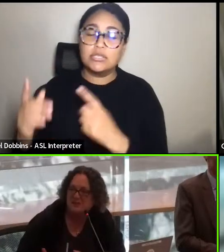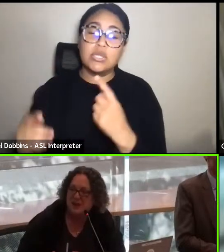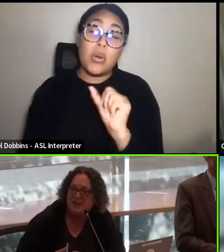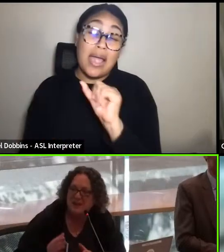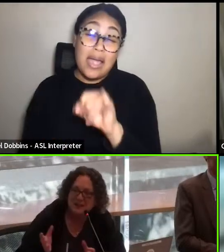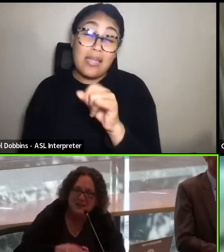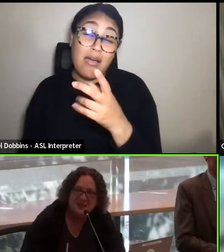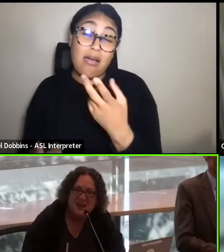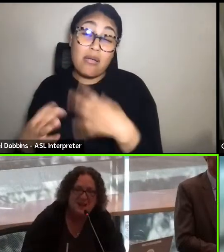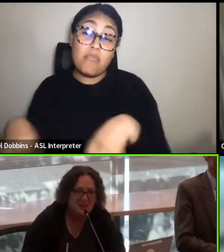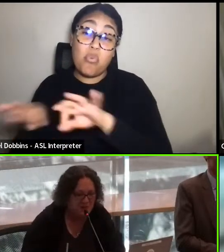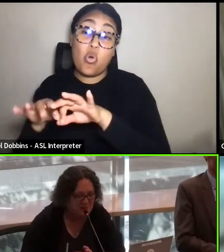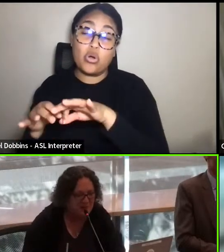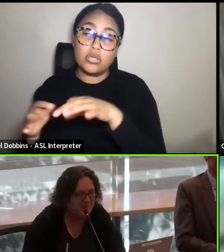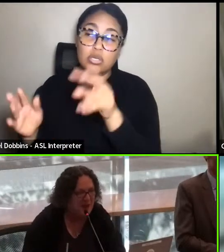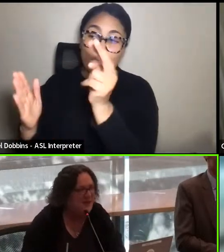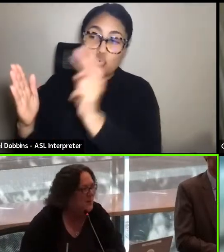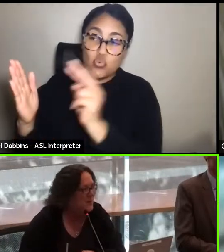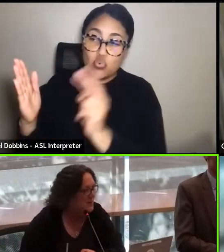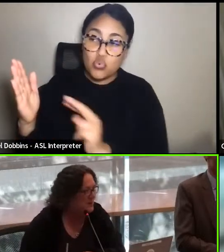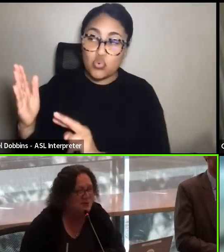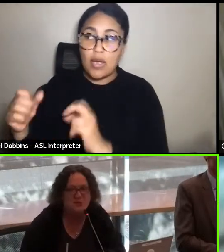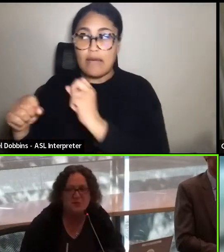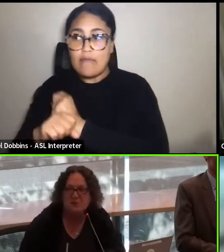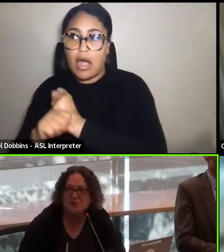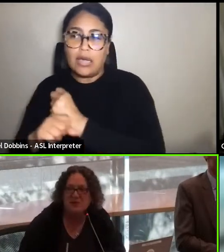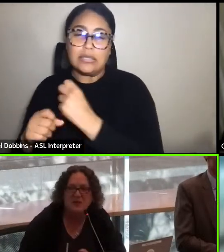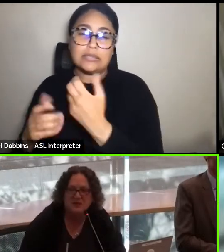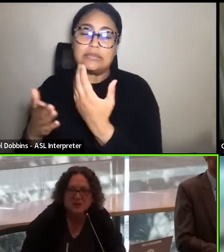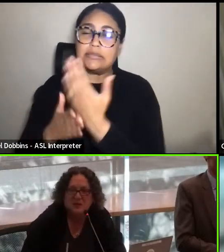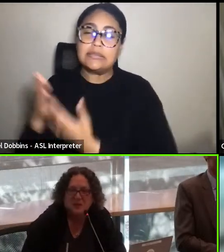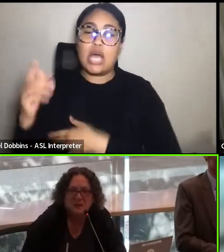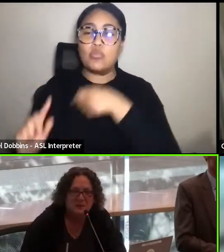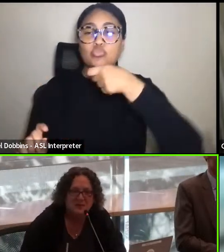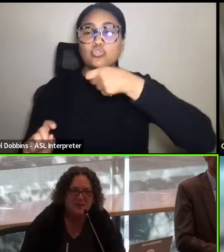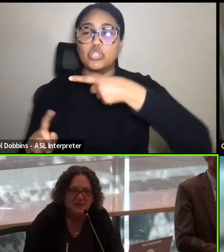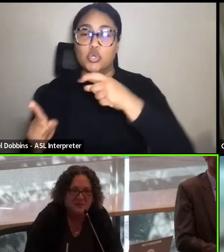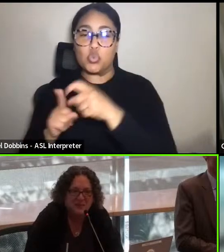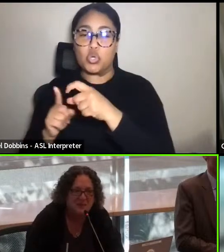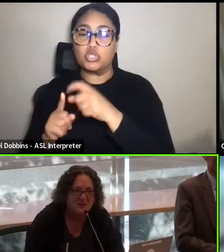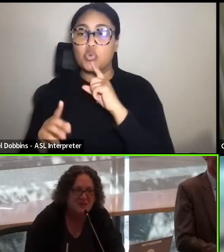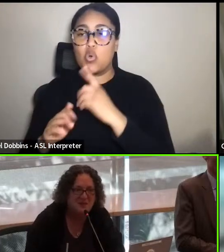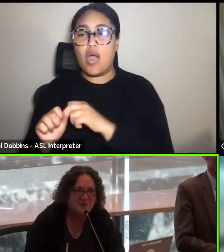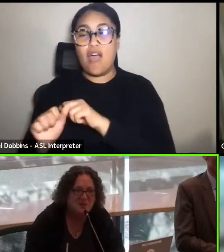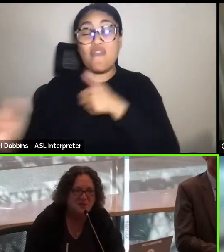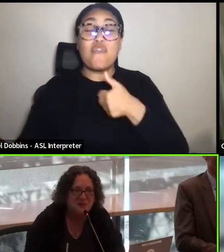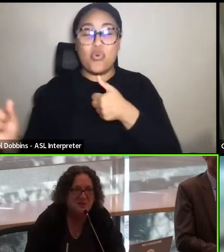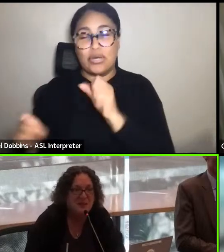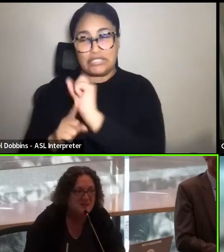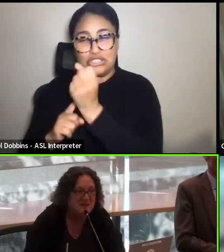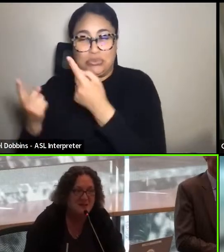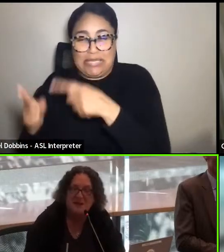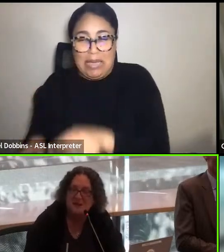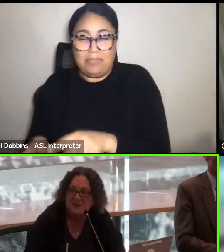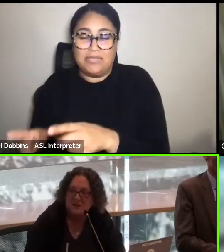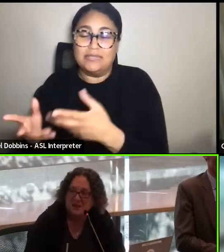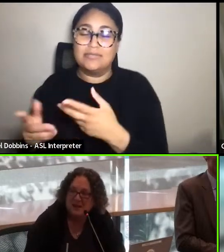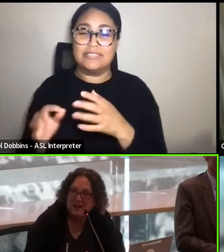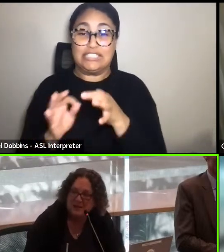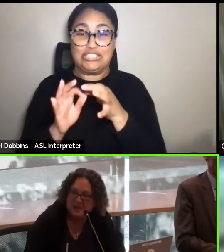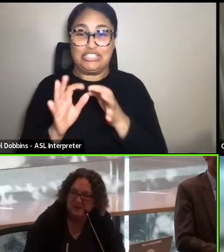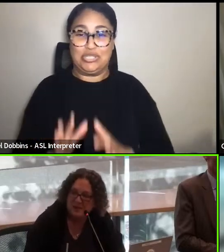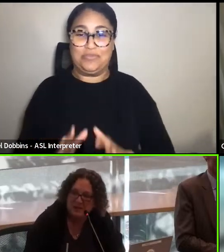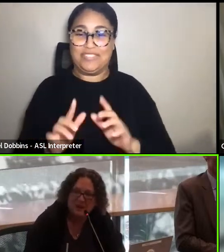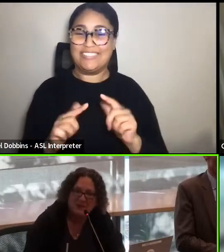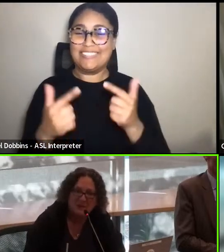generated program that's scanning through. Is there fight? What are some trigger words? So we can prevent some incidences at school. So in some cases,